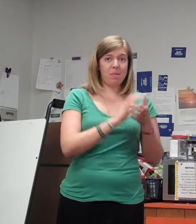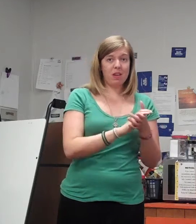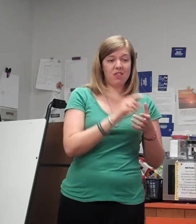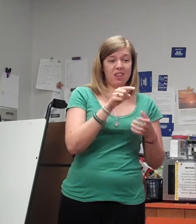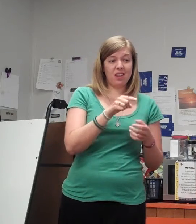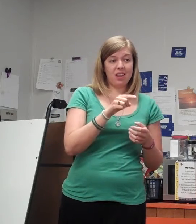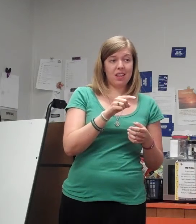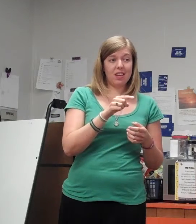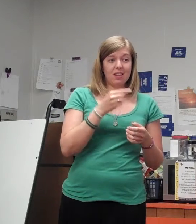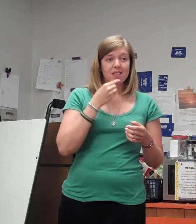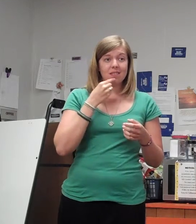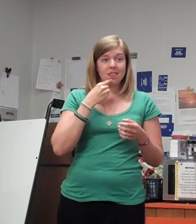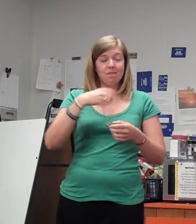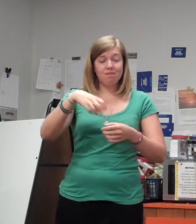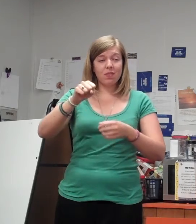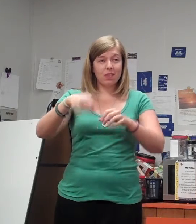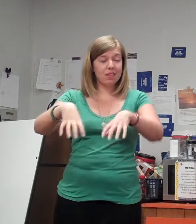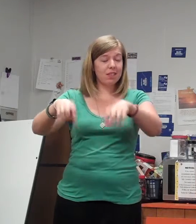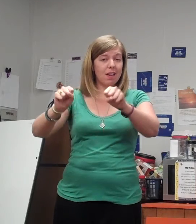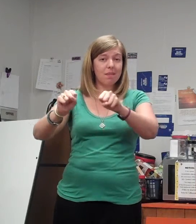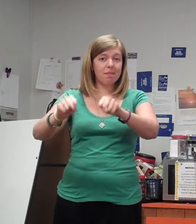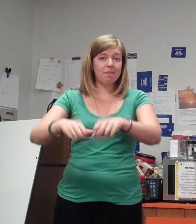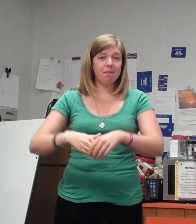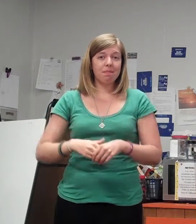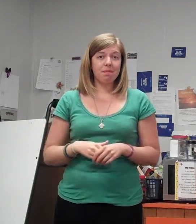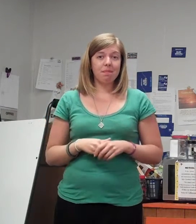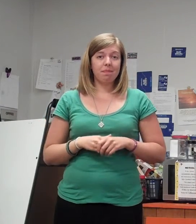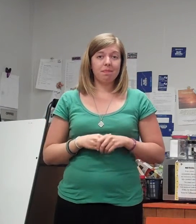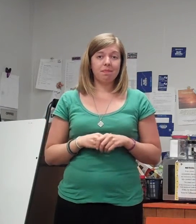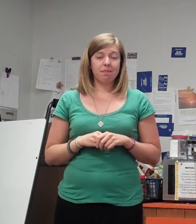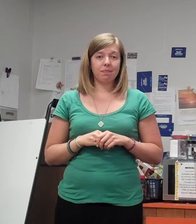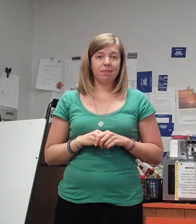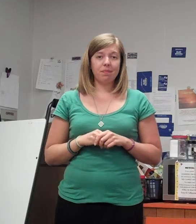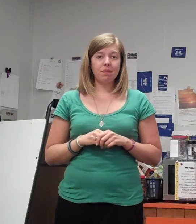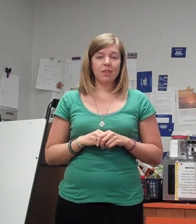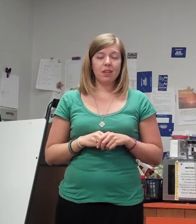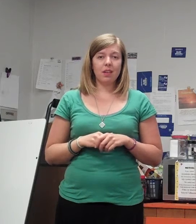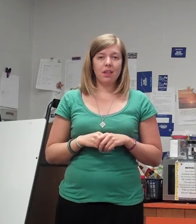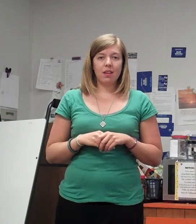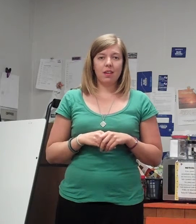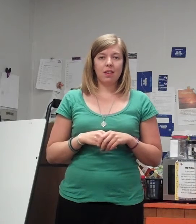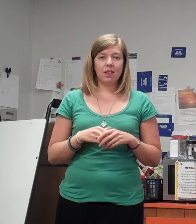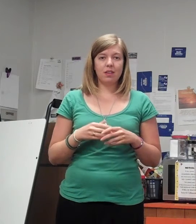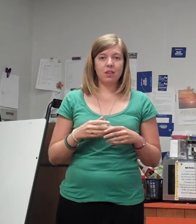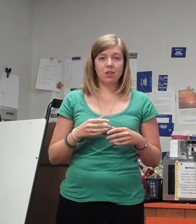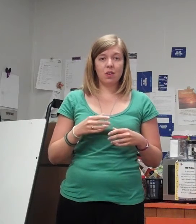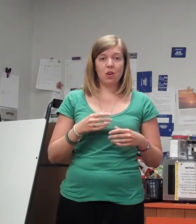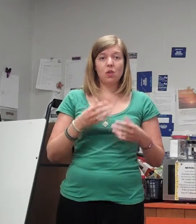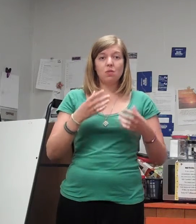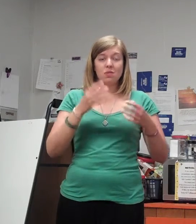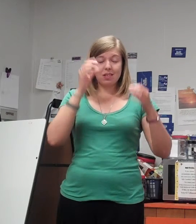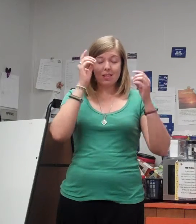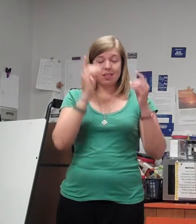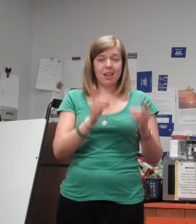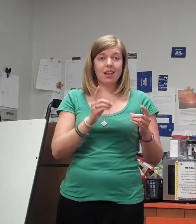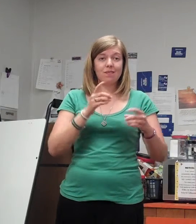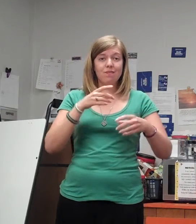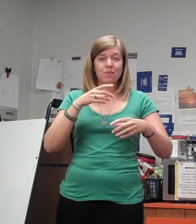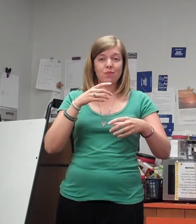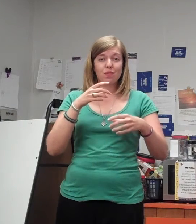And since I had already, in my own naive little way, proclaimed for years I was going to adopt a deaf child, he agreed that that's what we